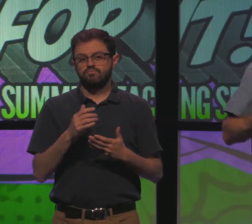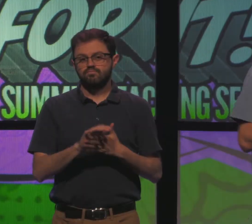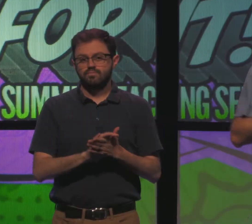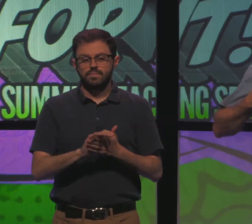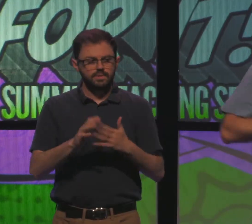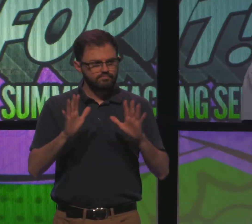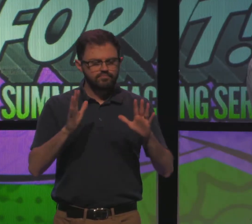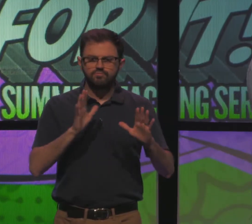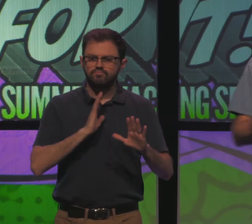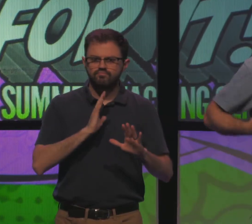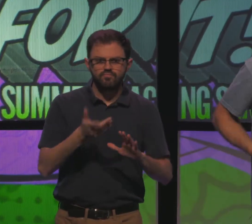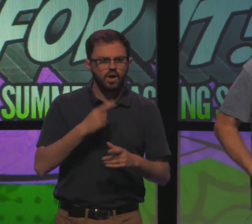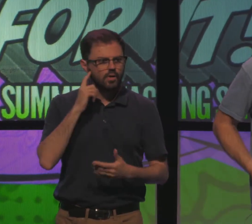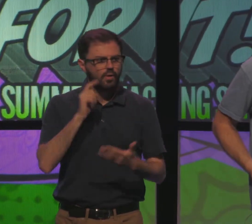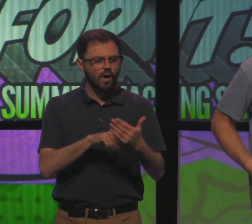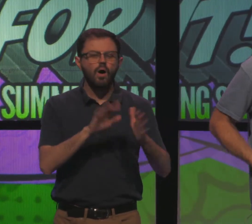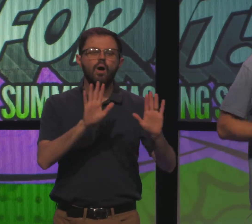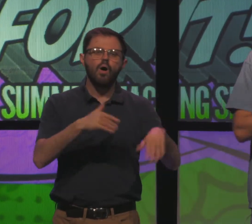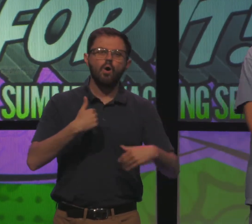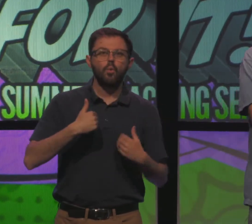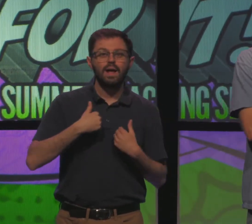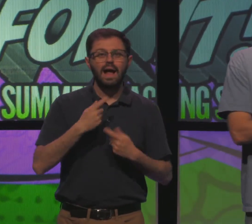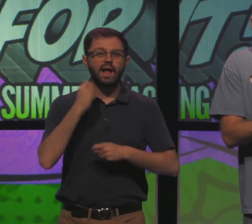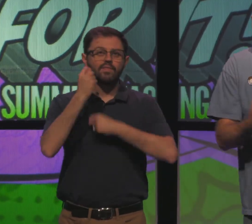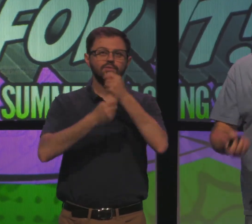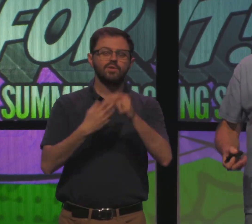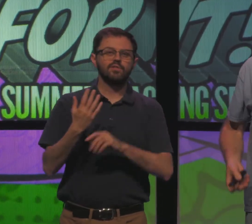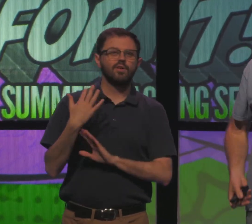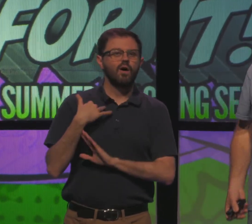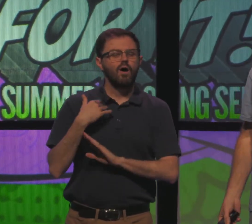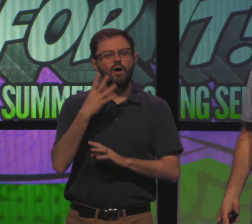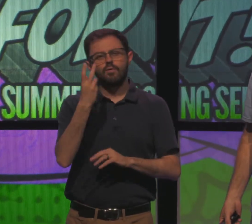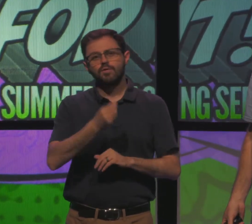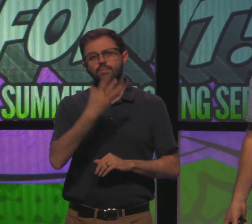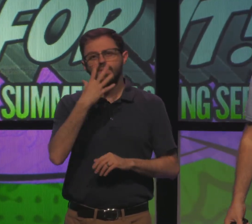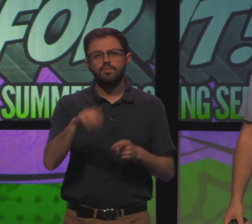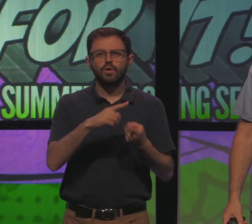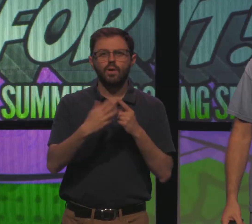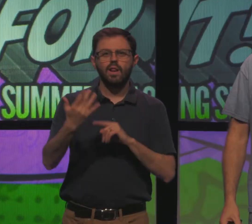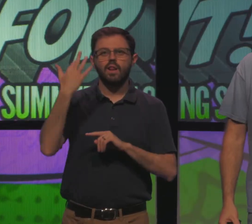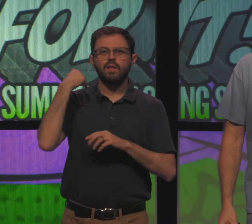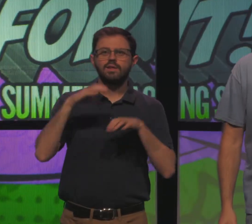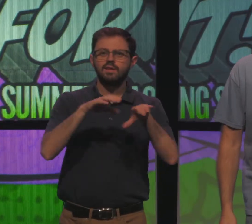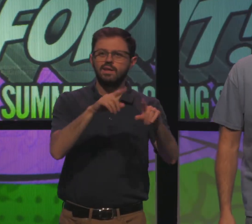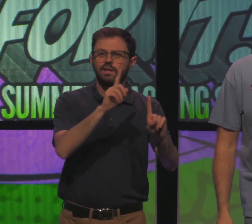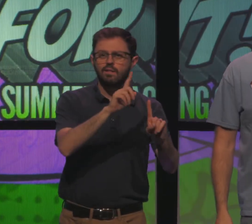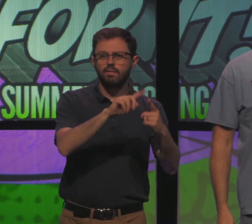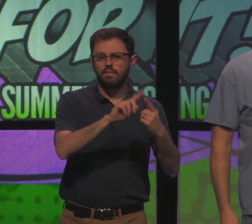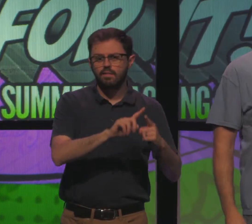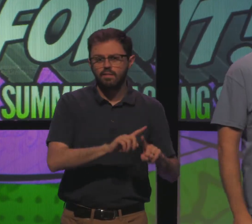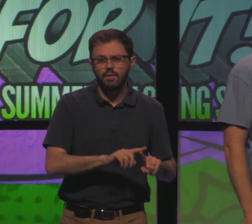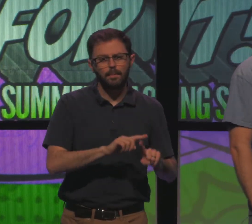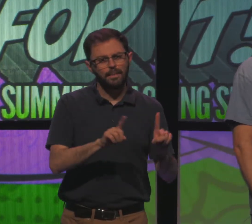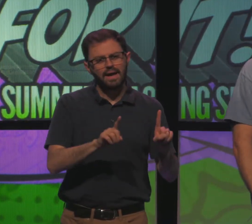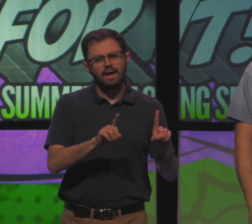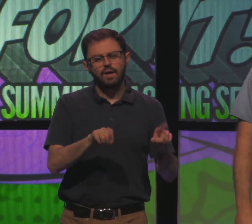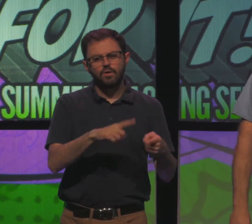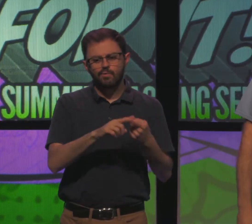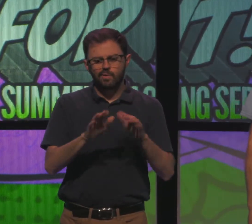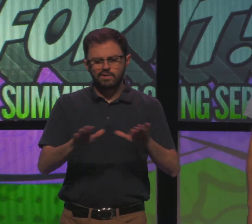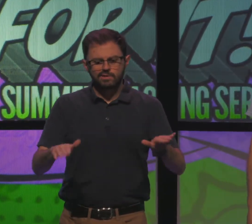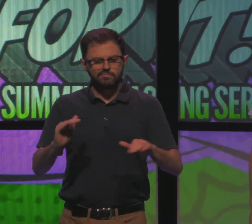it was beautiful, it was wonderful, this is what we used to do, but then it has to be adapted to new realities such as children growing up and starting